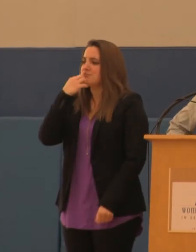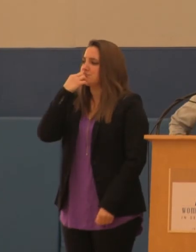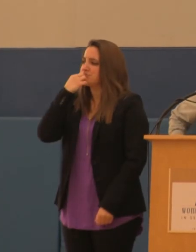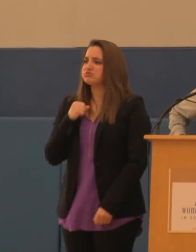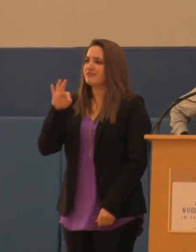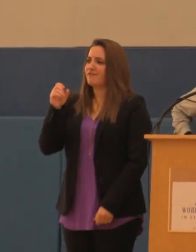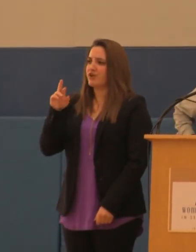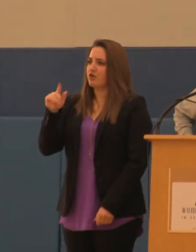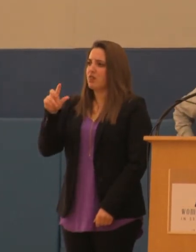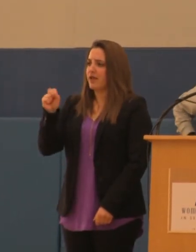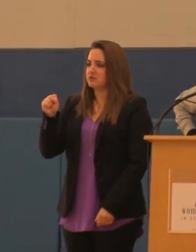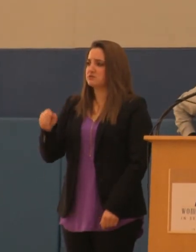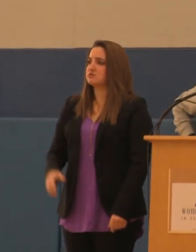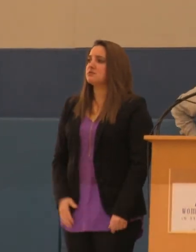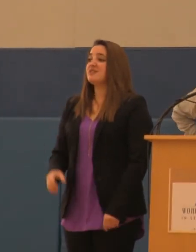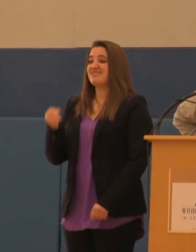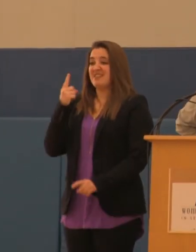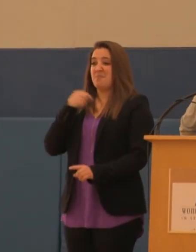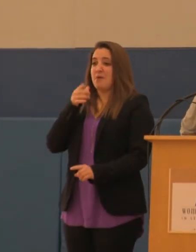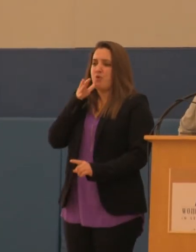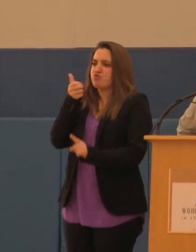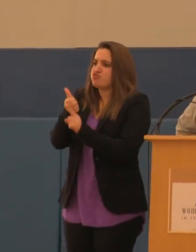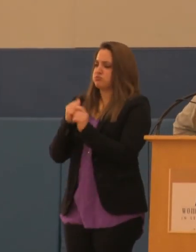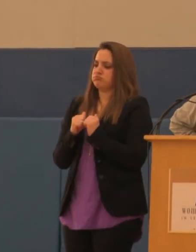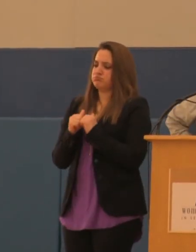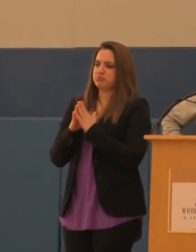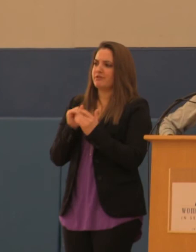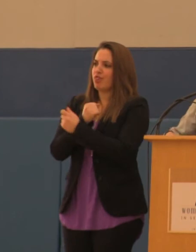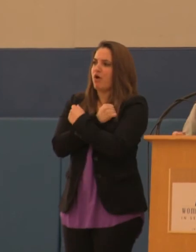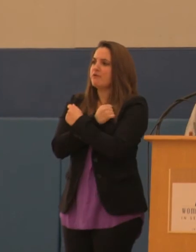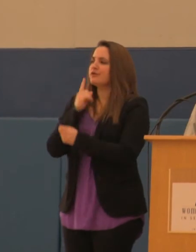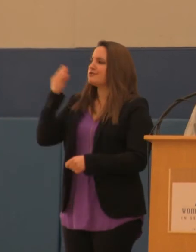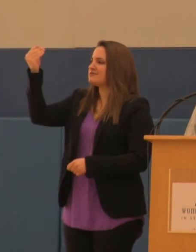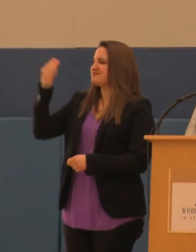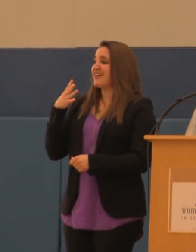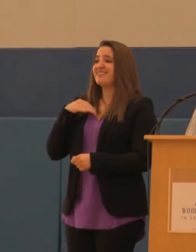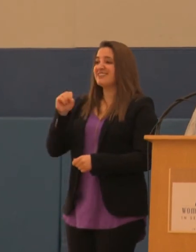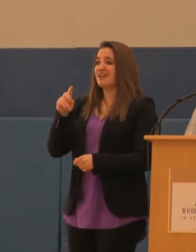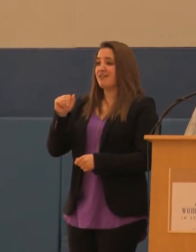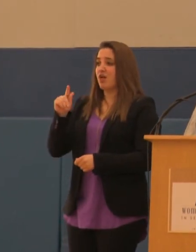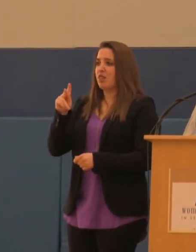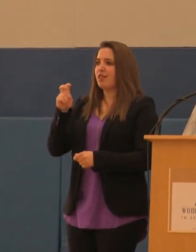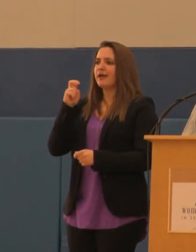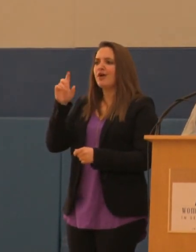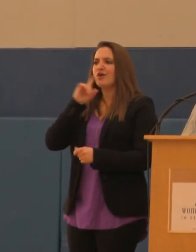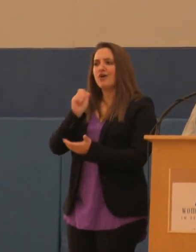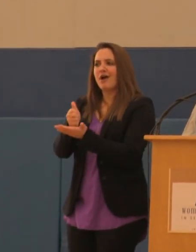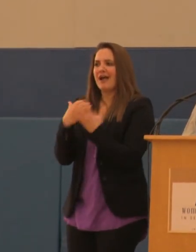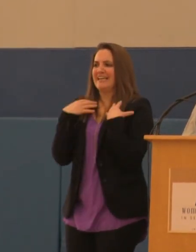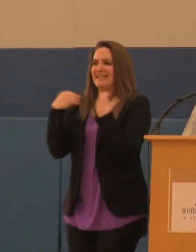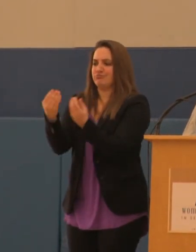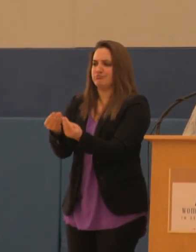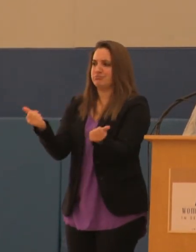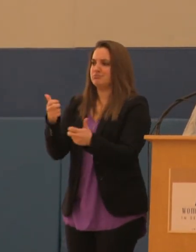Lakes, and my mother fostered that love, telling me that Seneca Lake had healing powers. We live